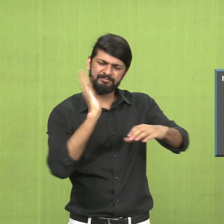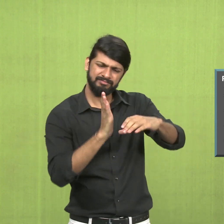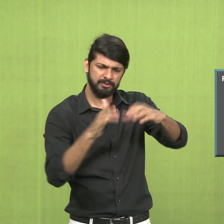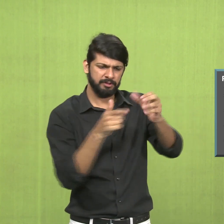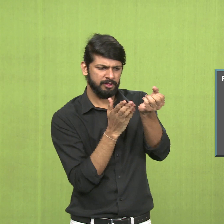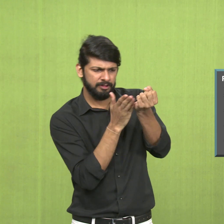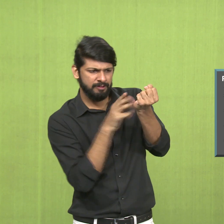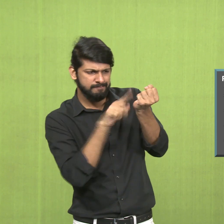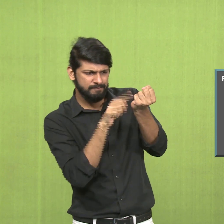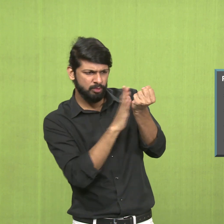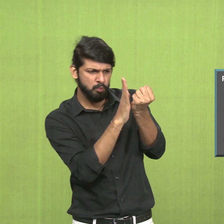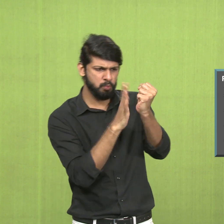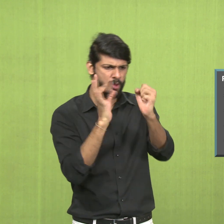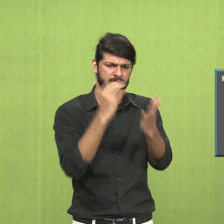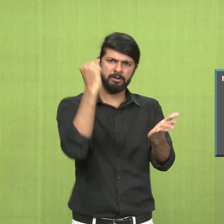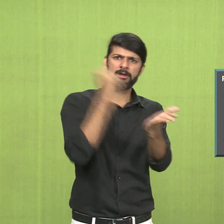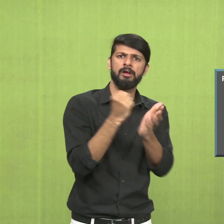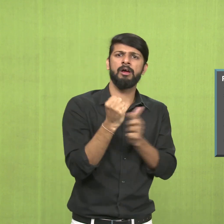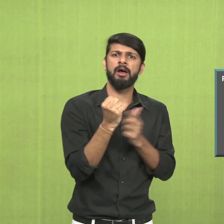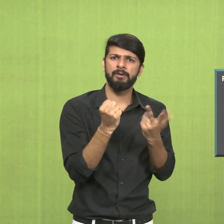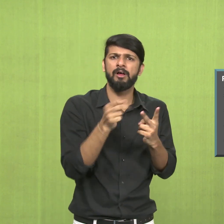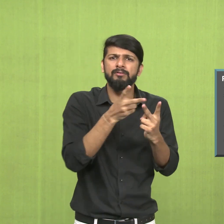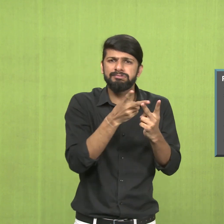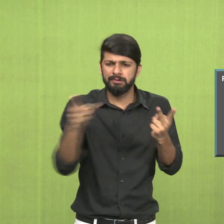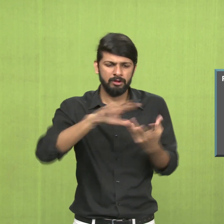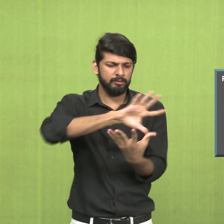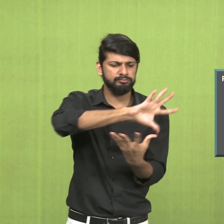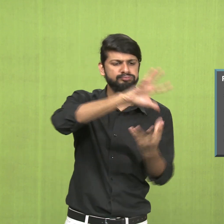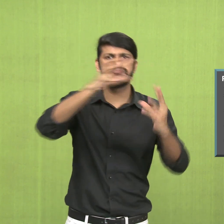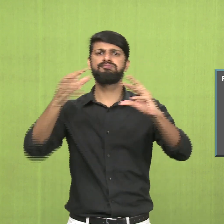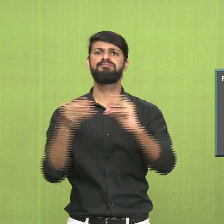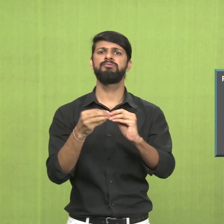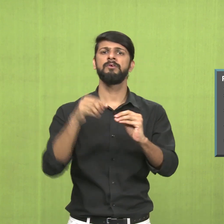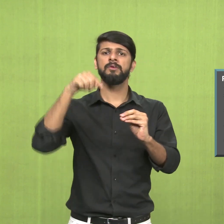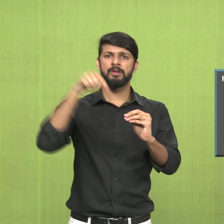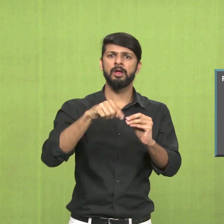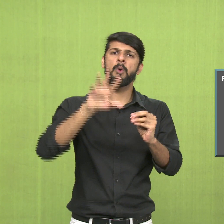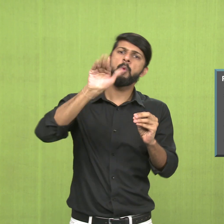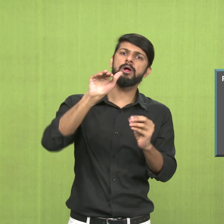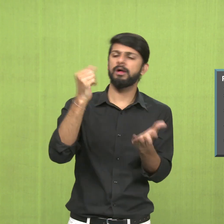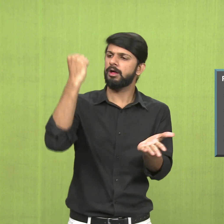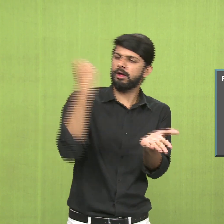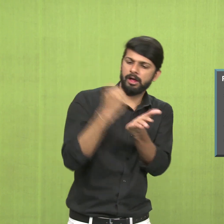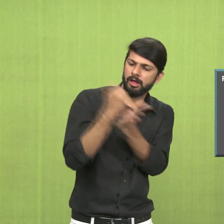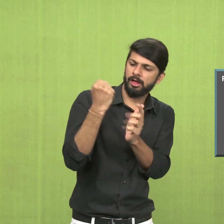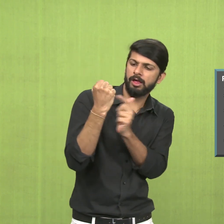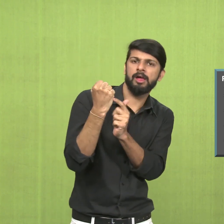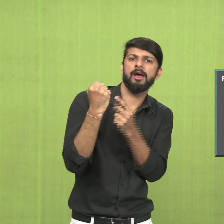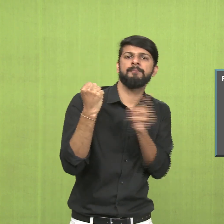printing. Engravings were also there because the block had to be engraved first, and then